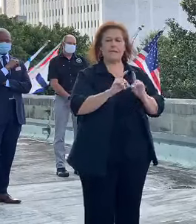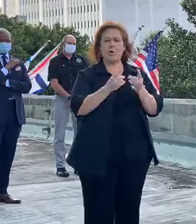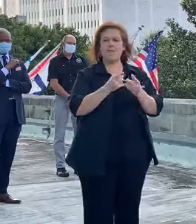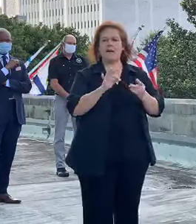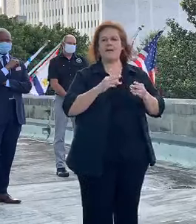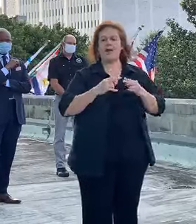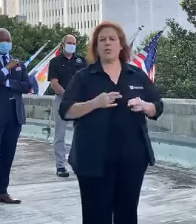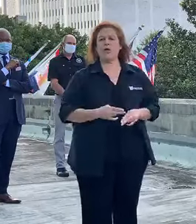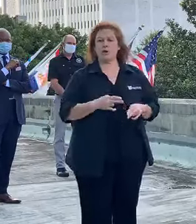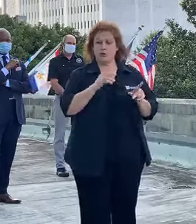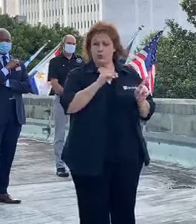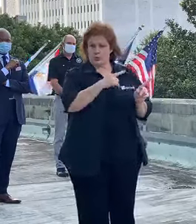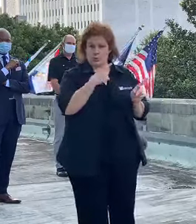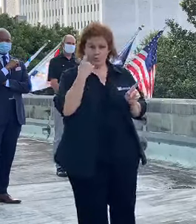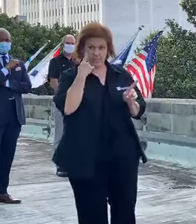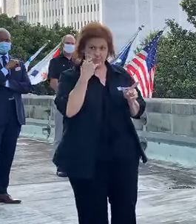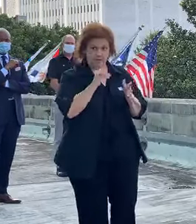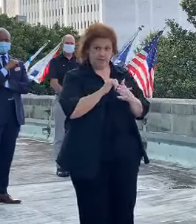Health.